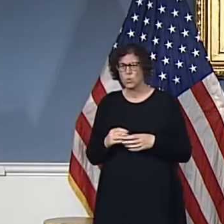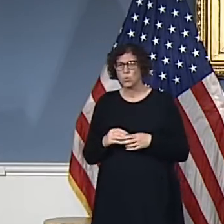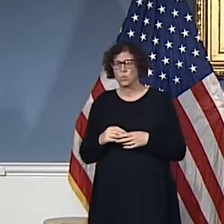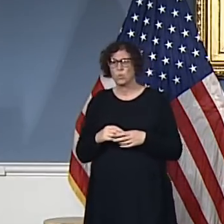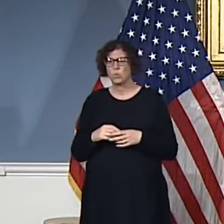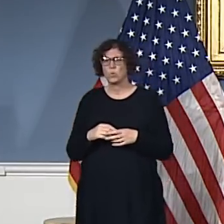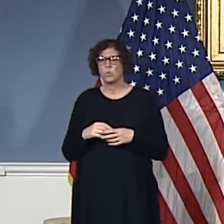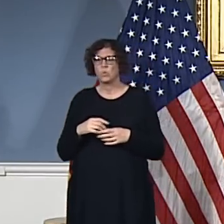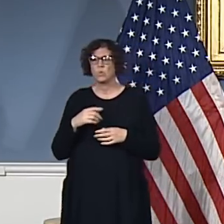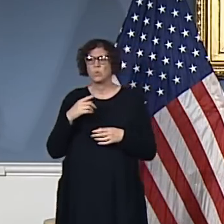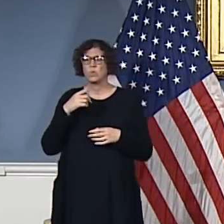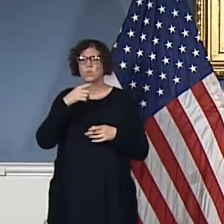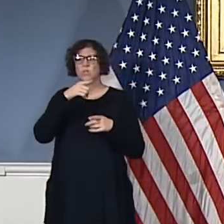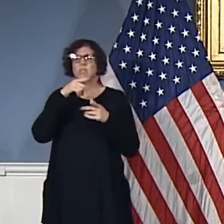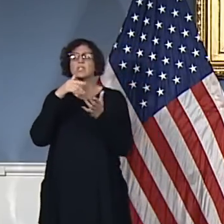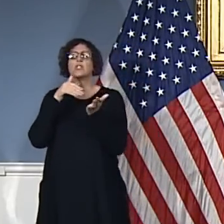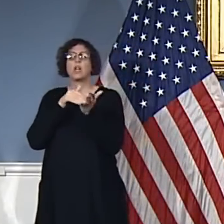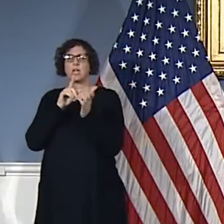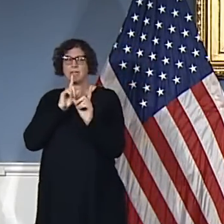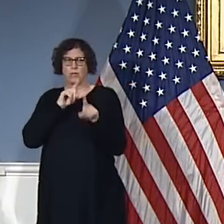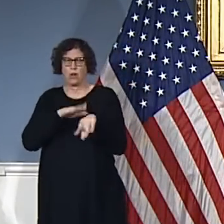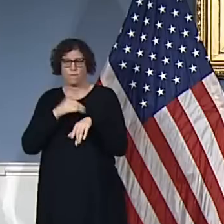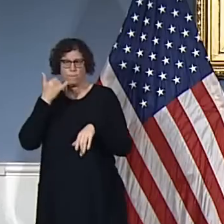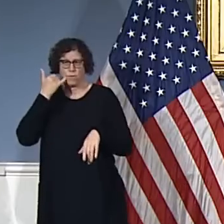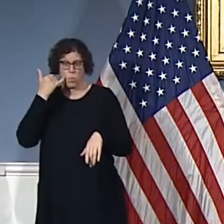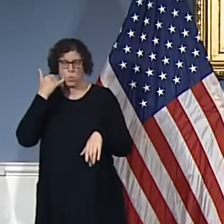We're seeing video